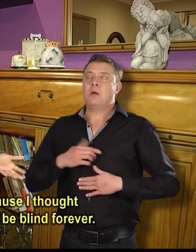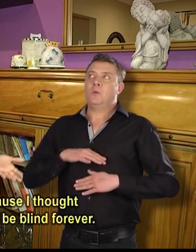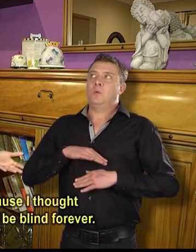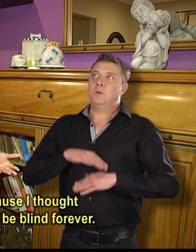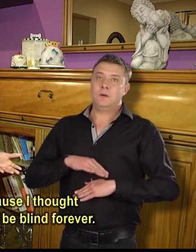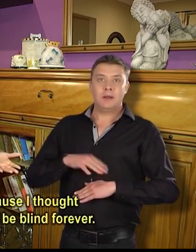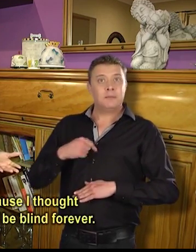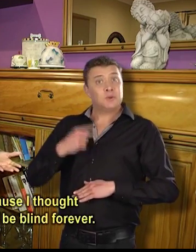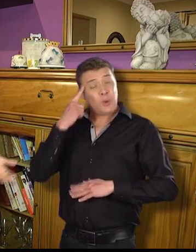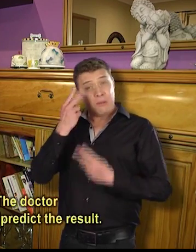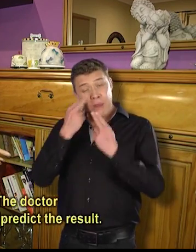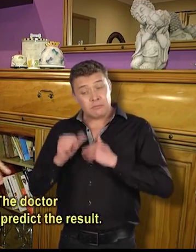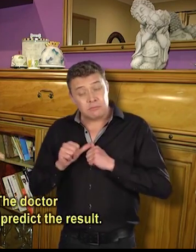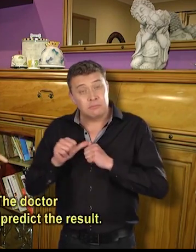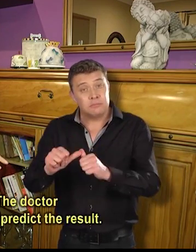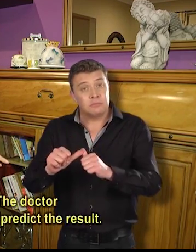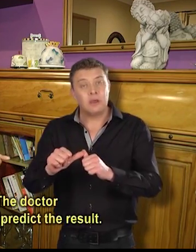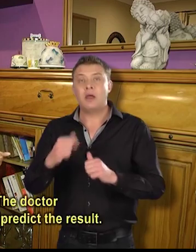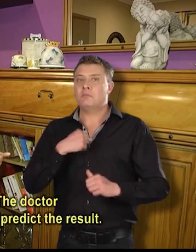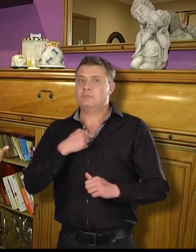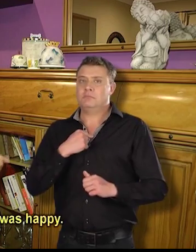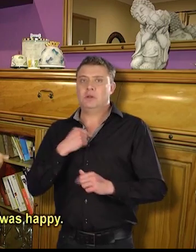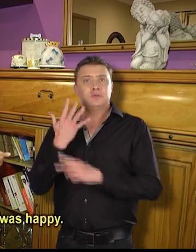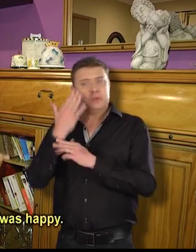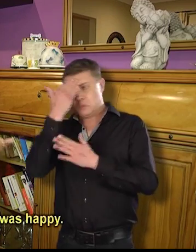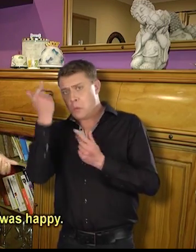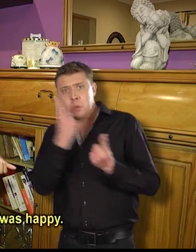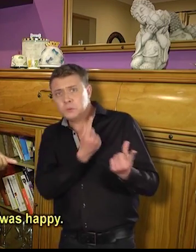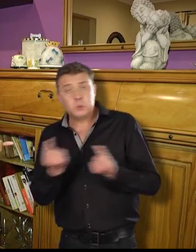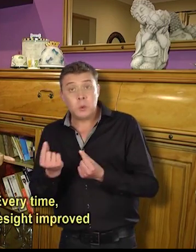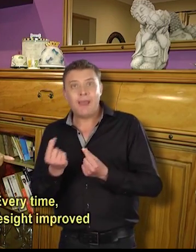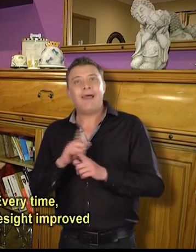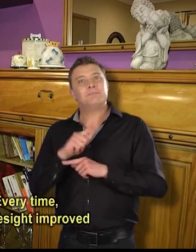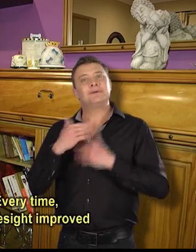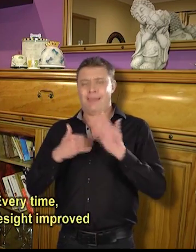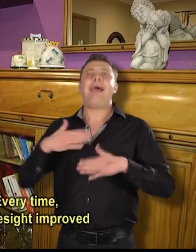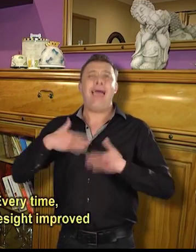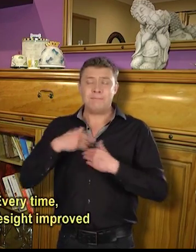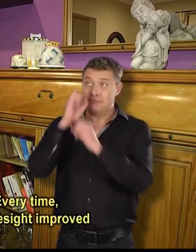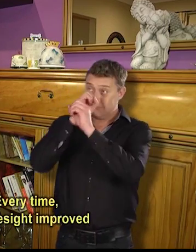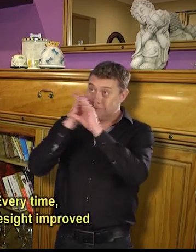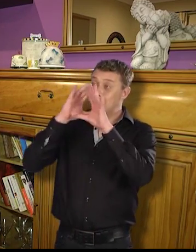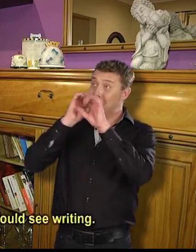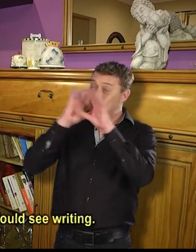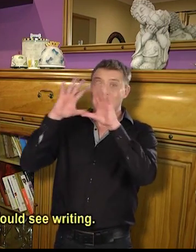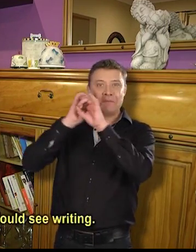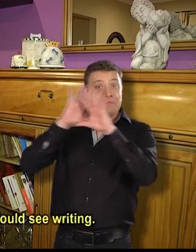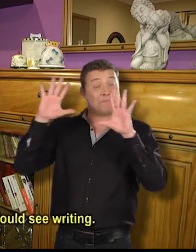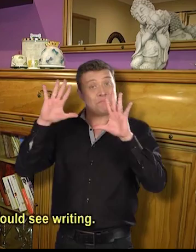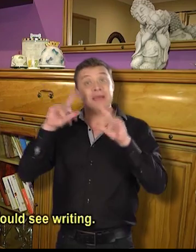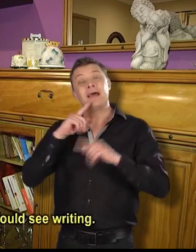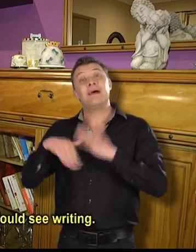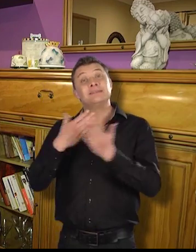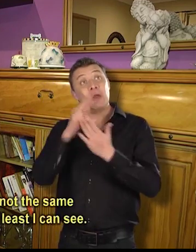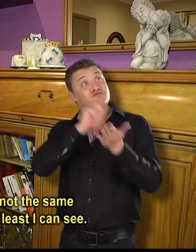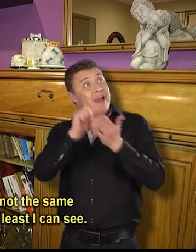I would be blind forever because the doctor didn't know. So I felt happy every time it got better and better until I could see